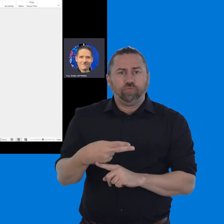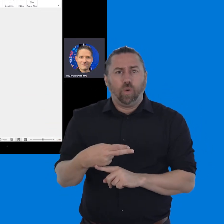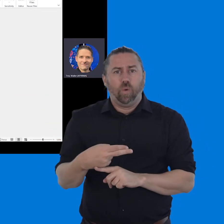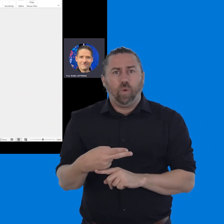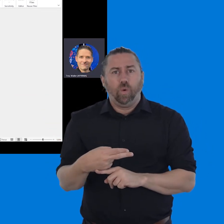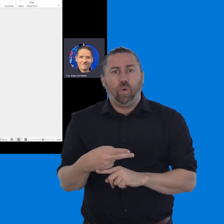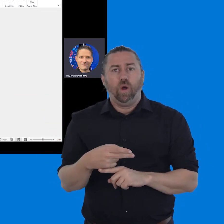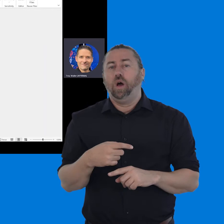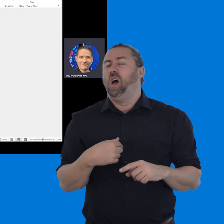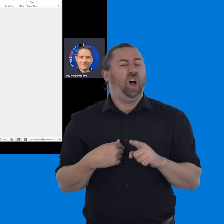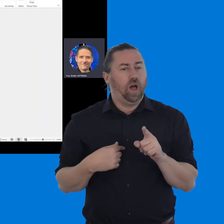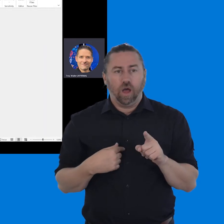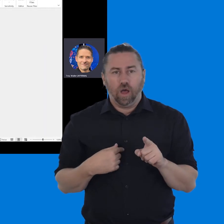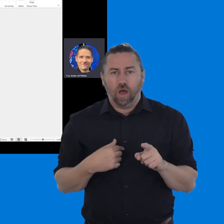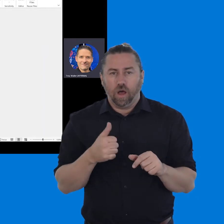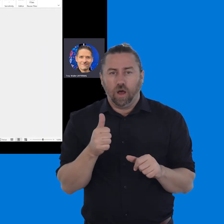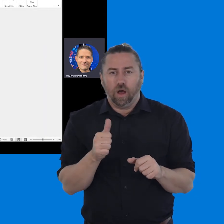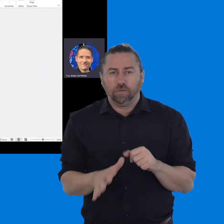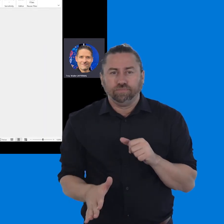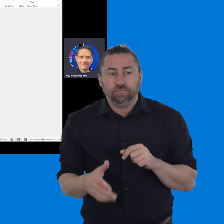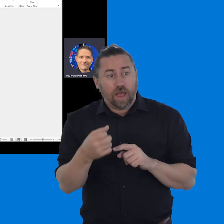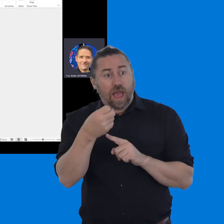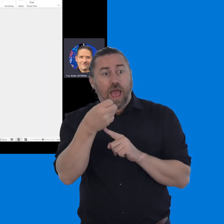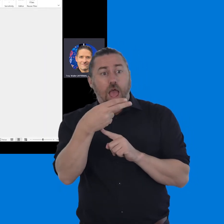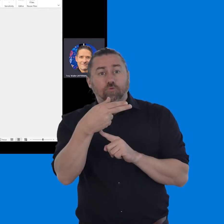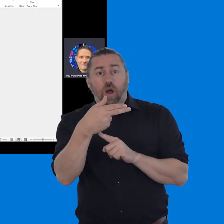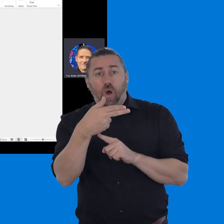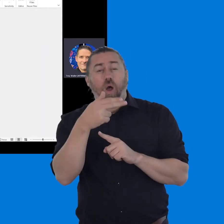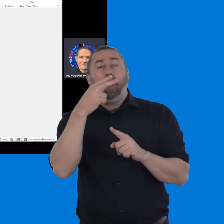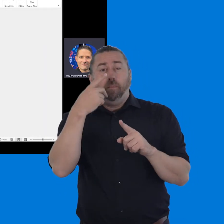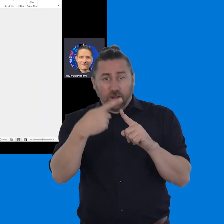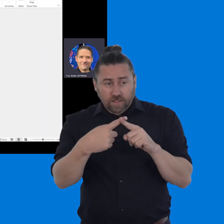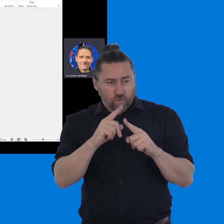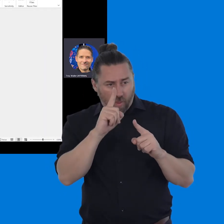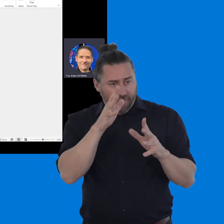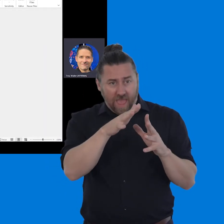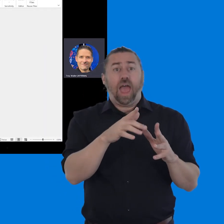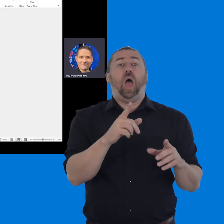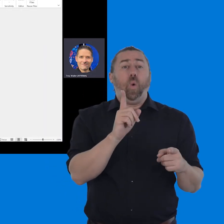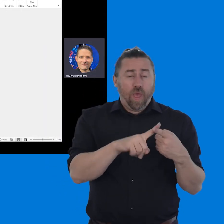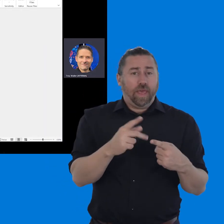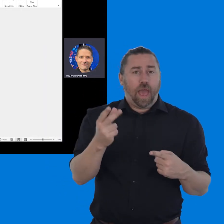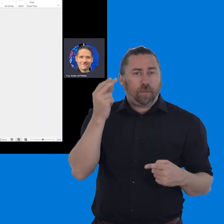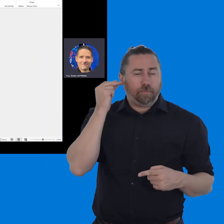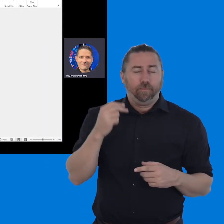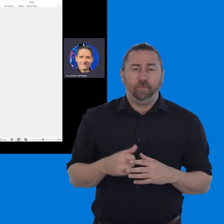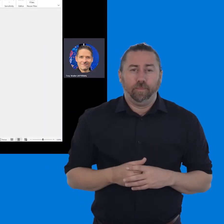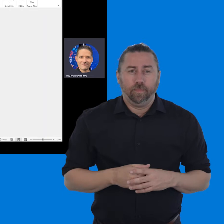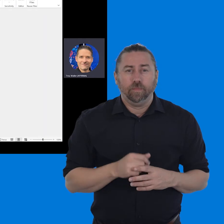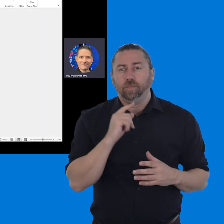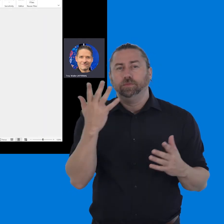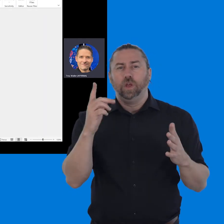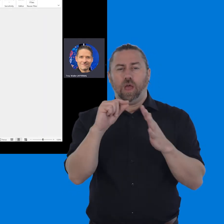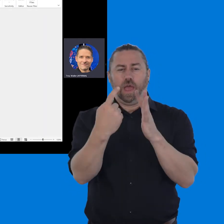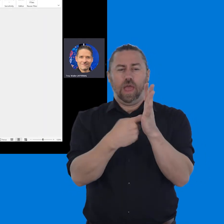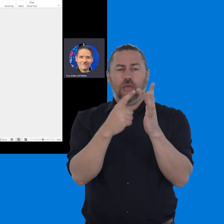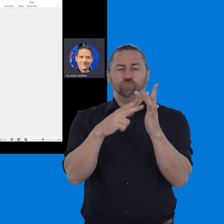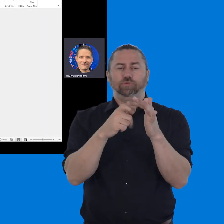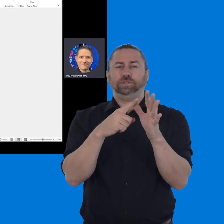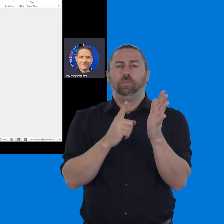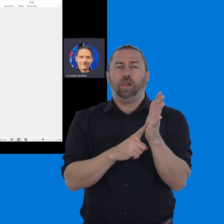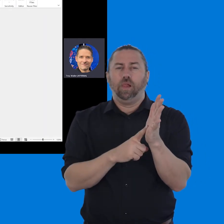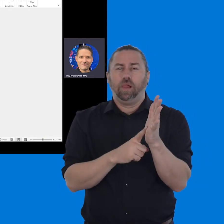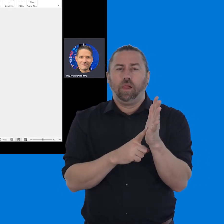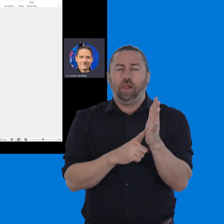I have the ability to have those suggestions and the synonyms read aloud to me. Have a listen.